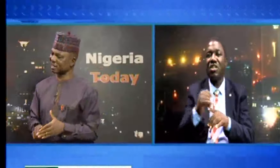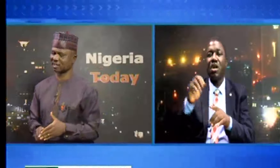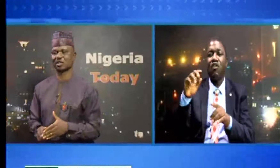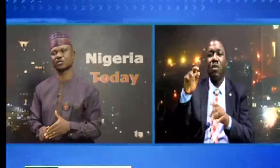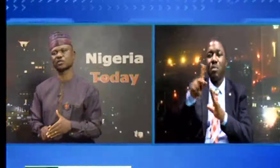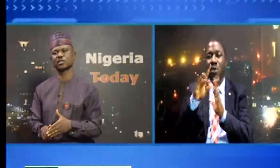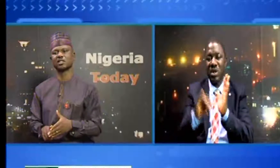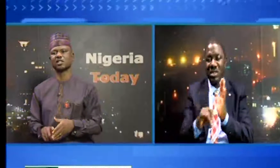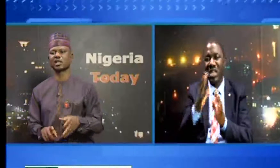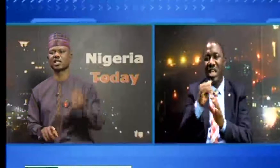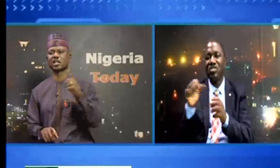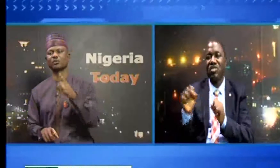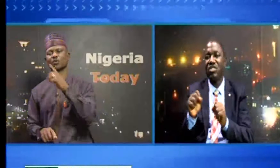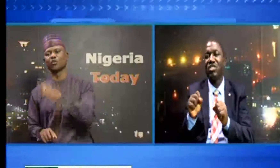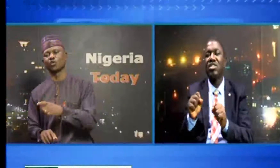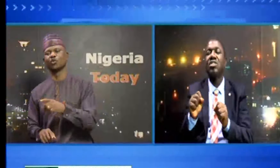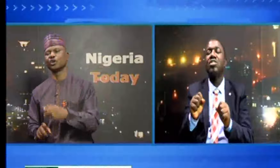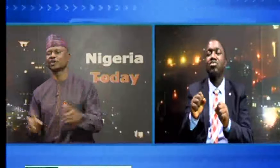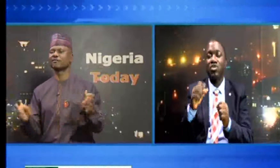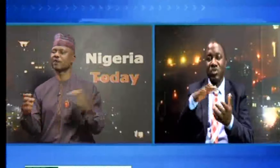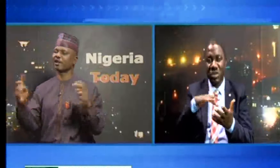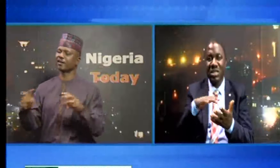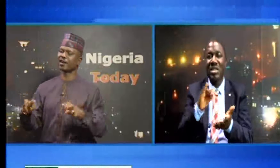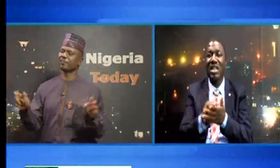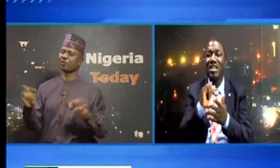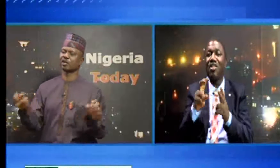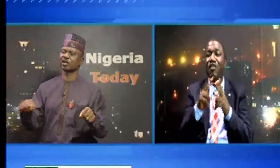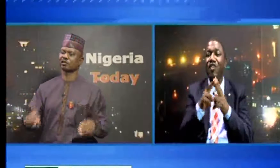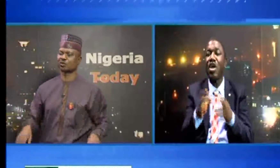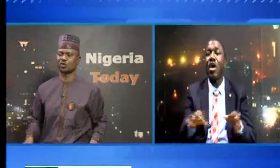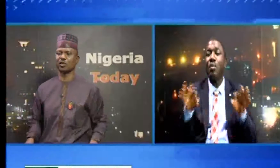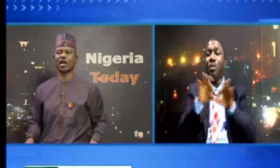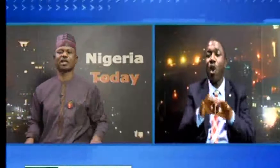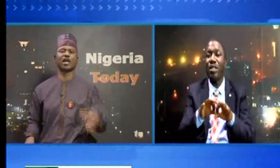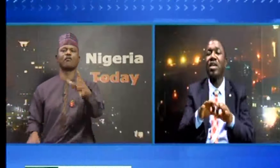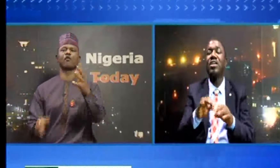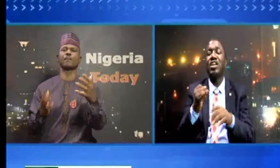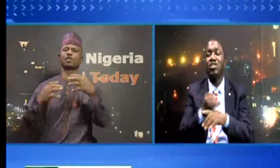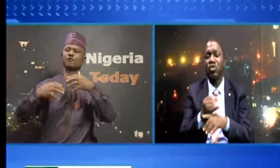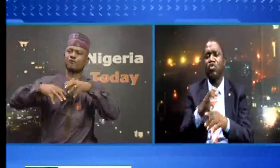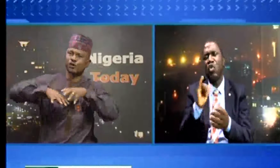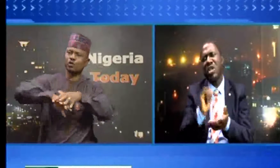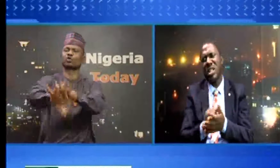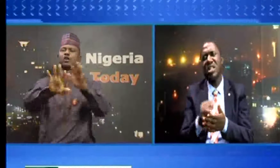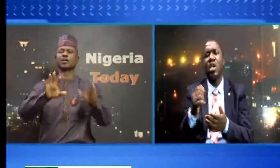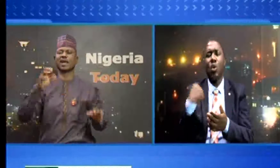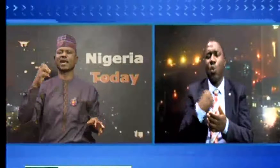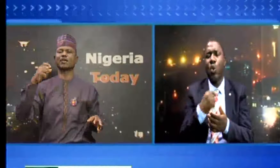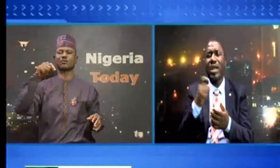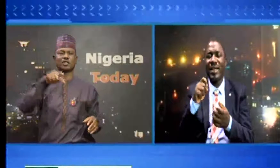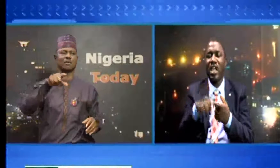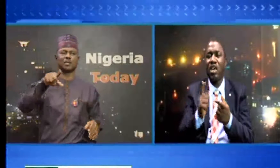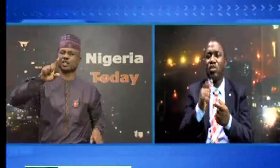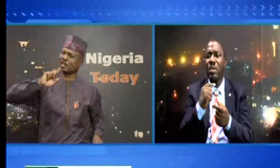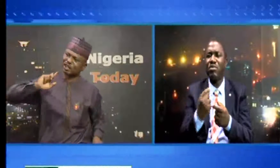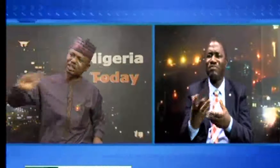and Strategy Studies. That NIPS in Kuru is a very, very important institution, and therefore we must infuse the learning